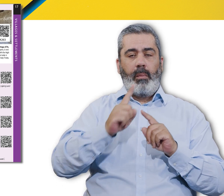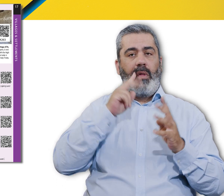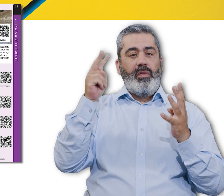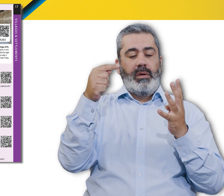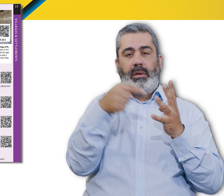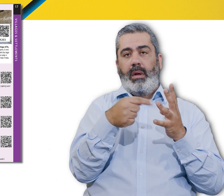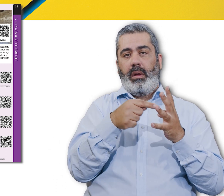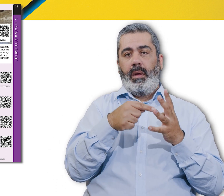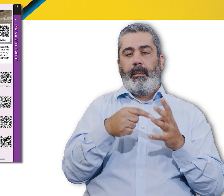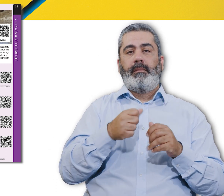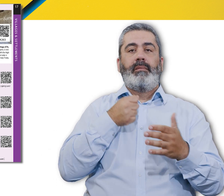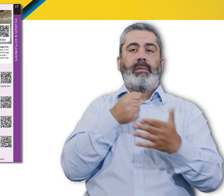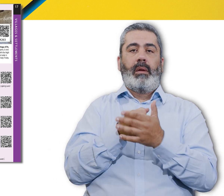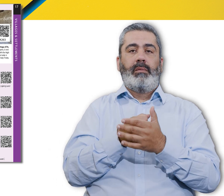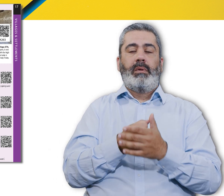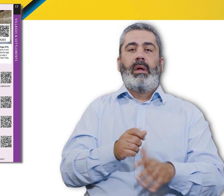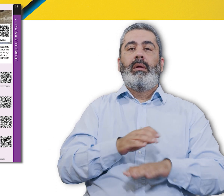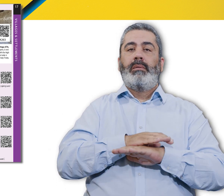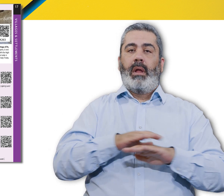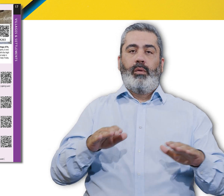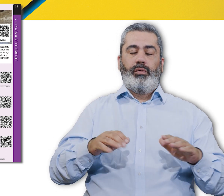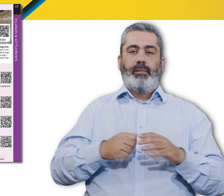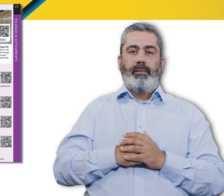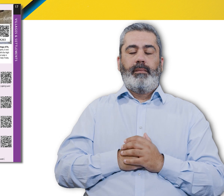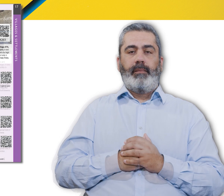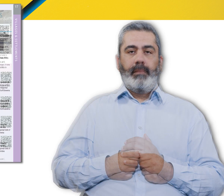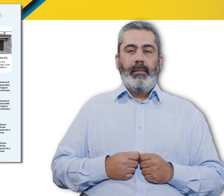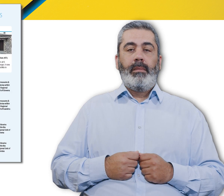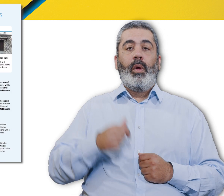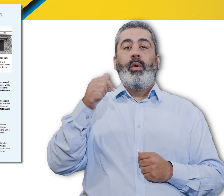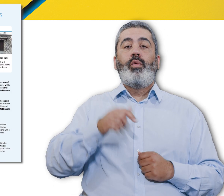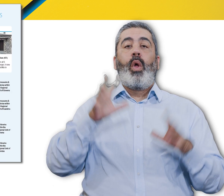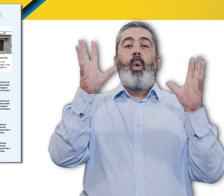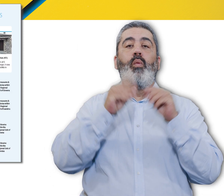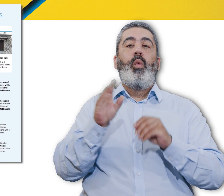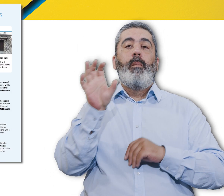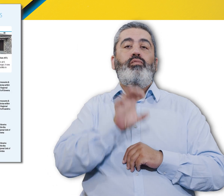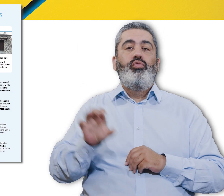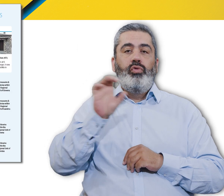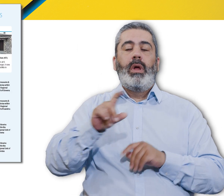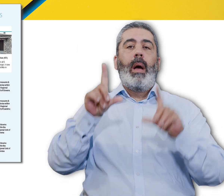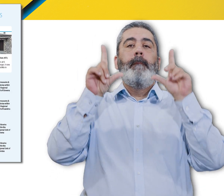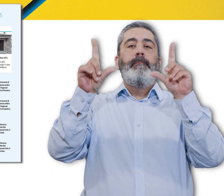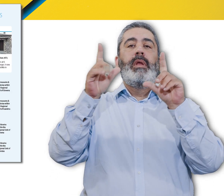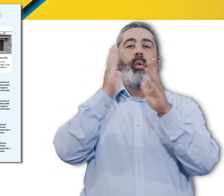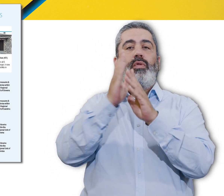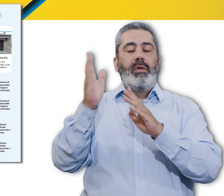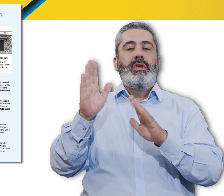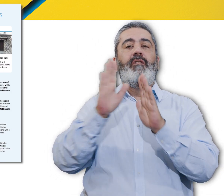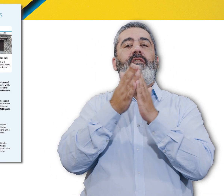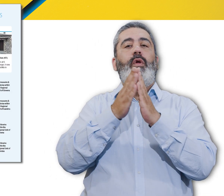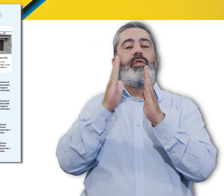78. Pavuza, number 81. For information see Route C. End of page 17.